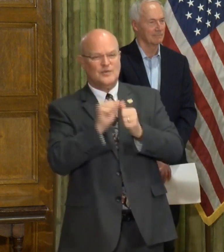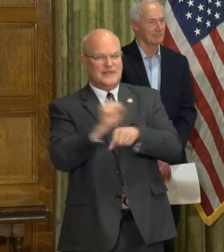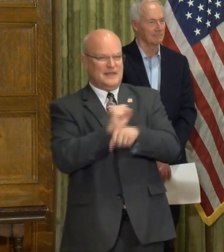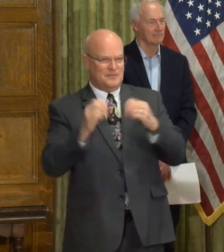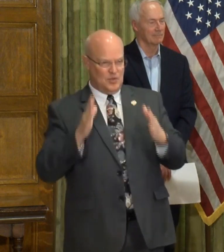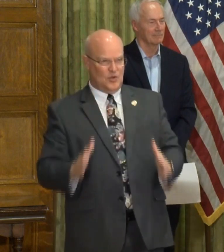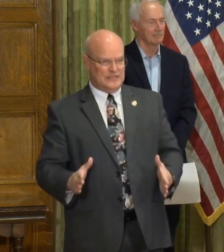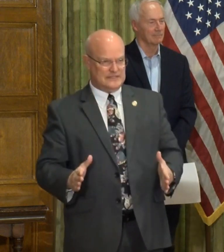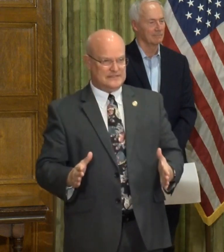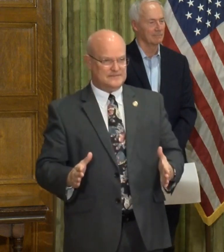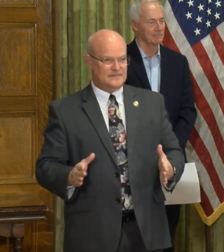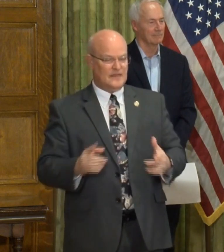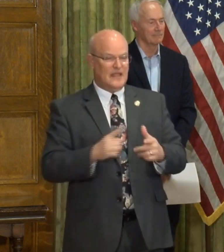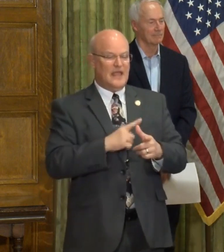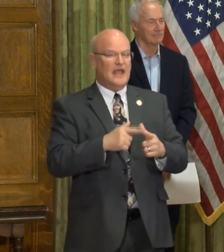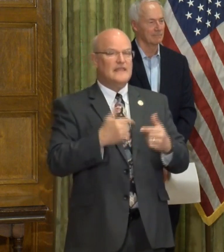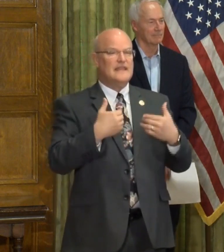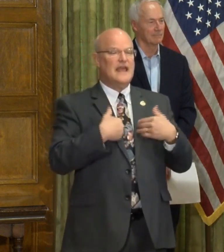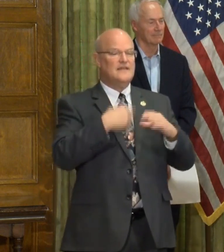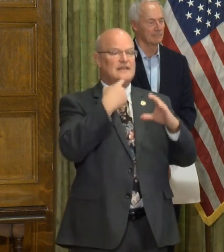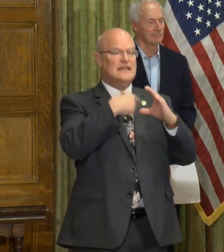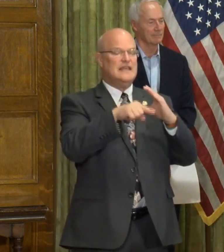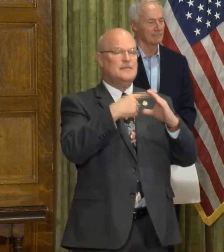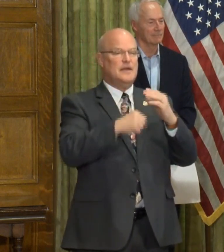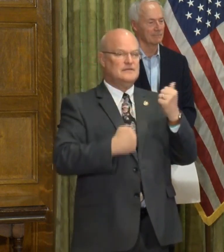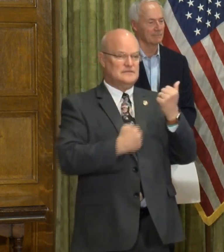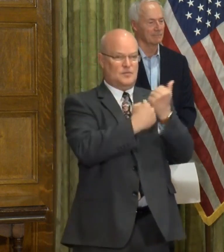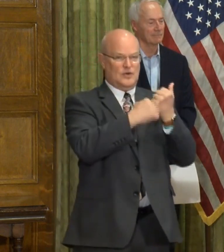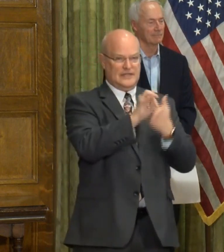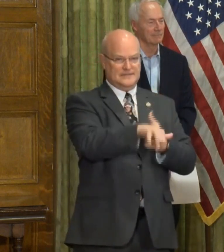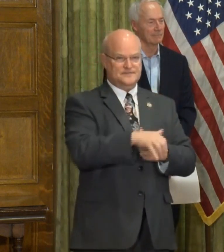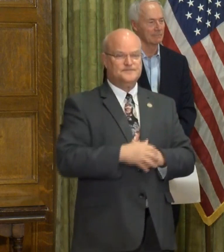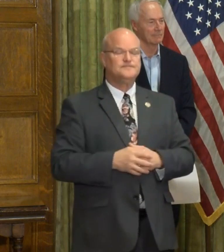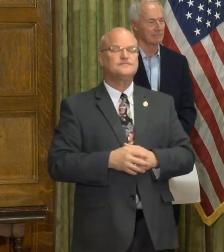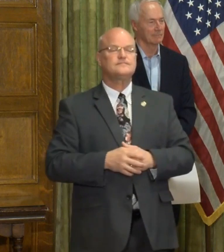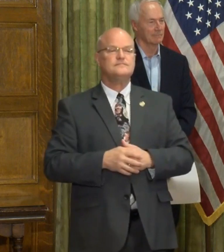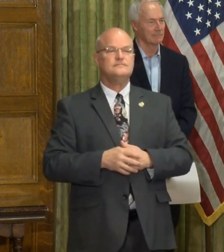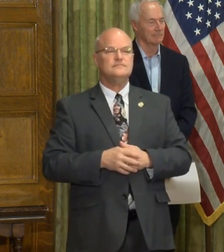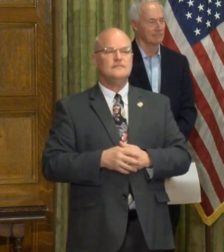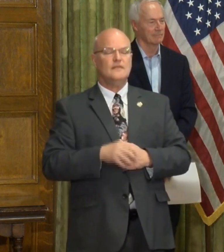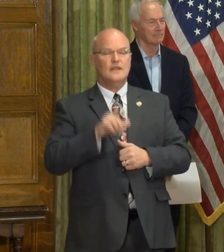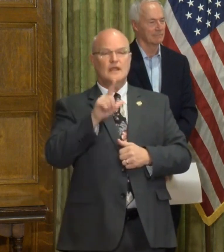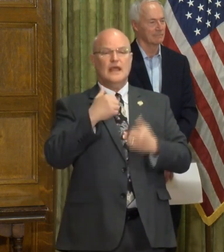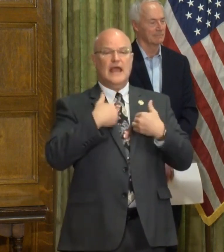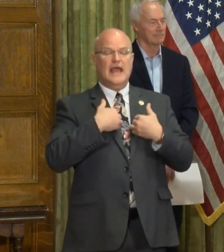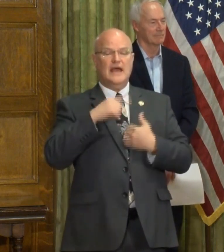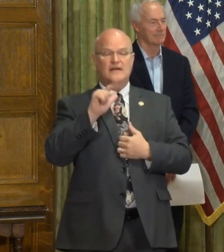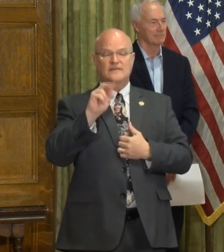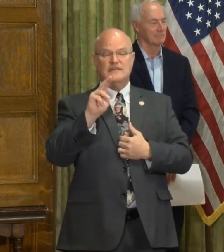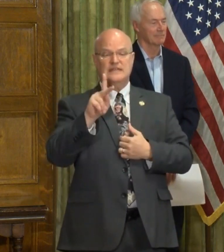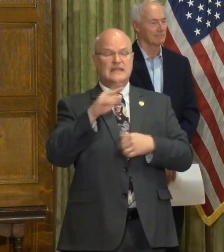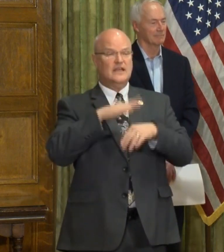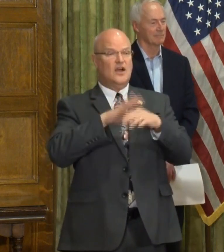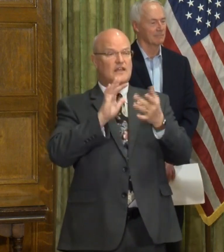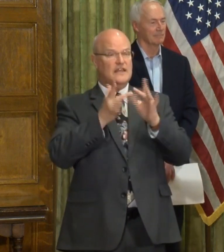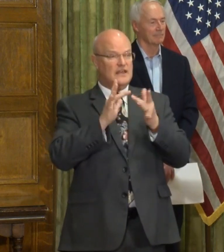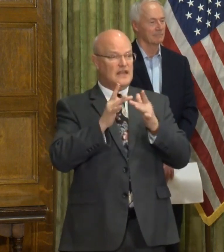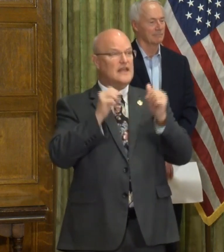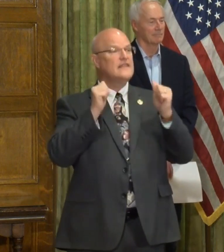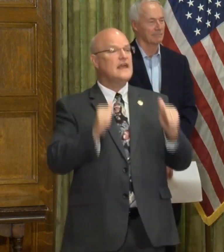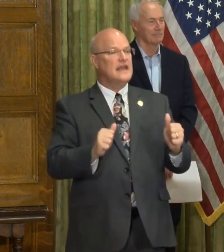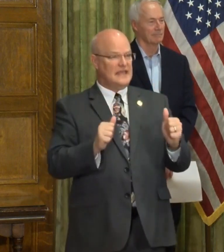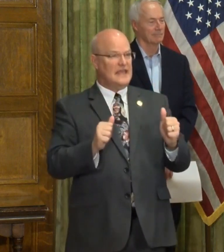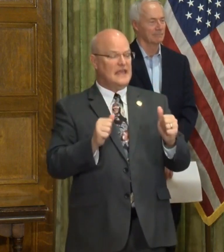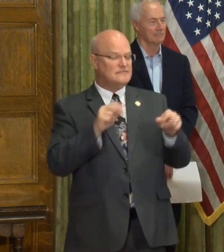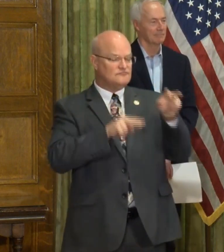talking to your employees and then having that email to back that up. There's a link on our internet website